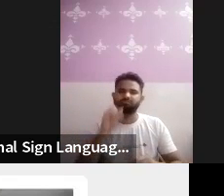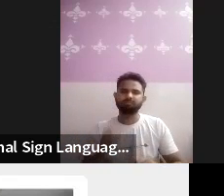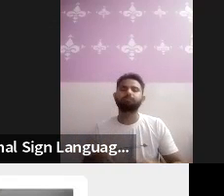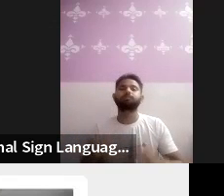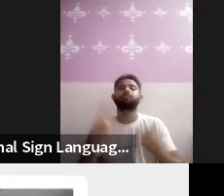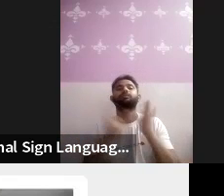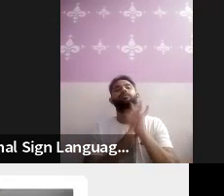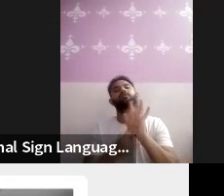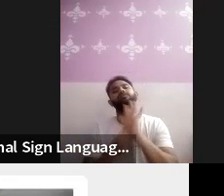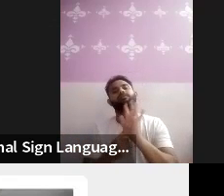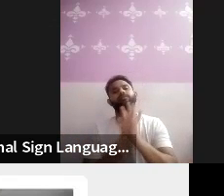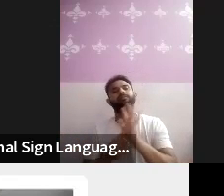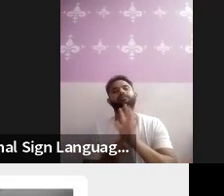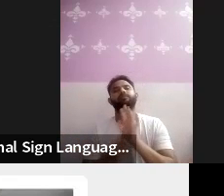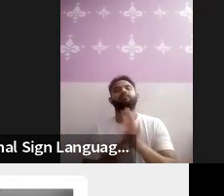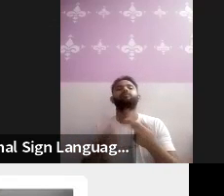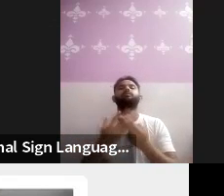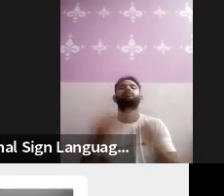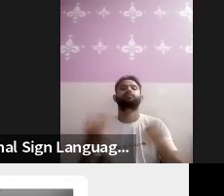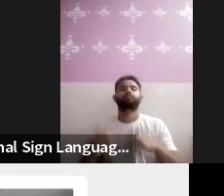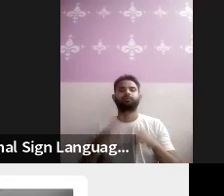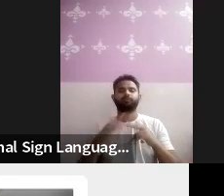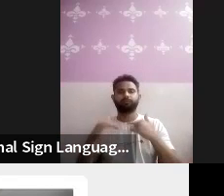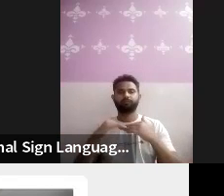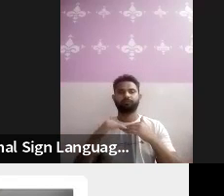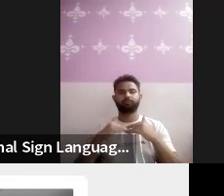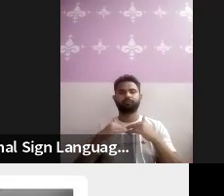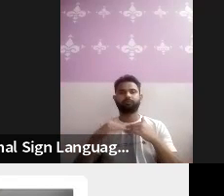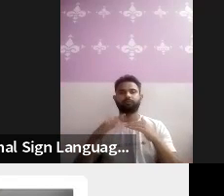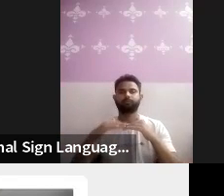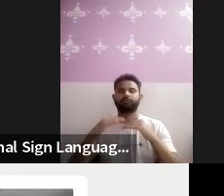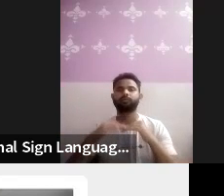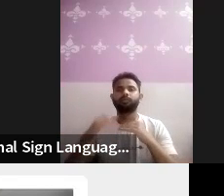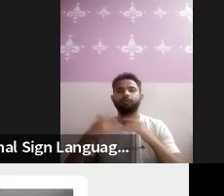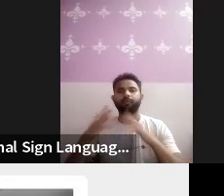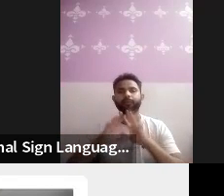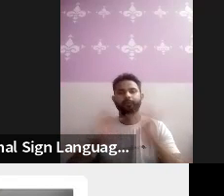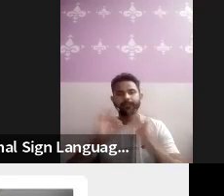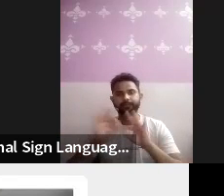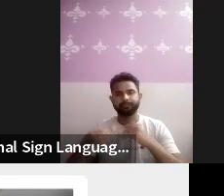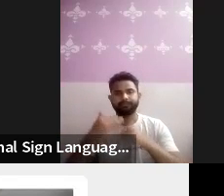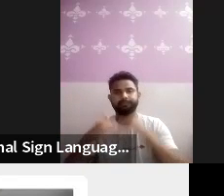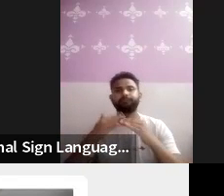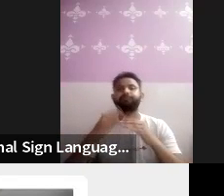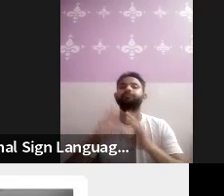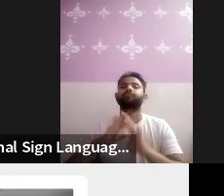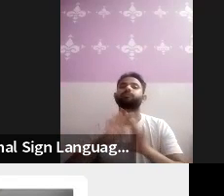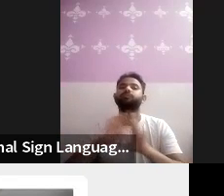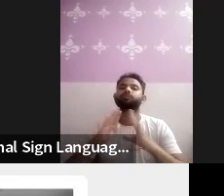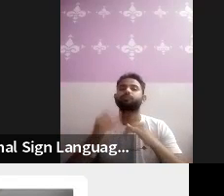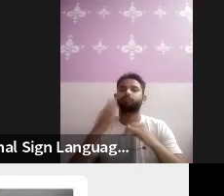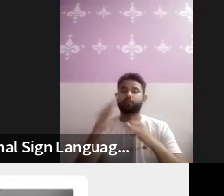I've written in here misuse of toilet for cleaning, material storage. Commode seat is too